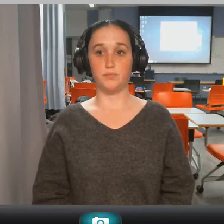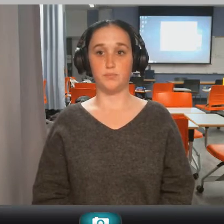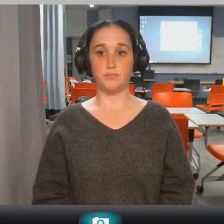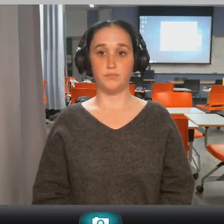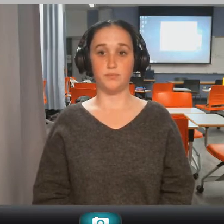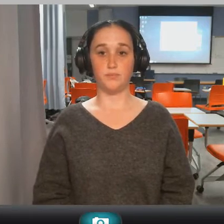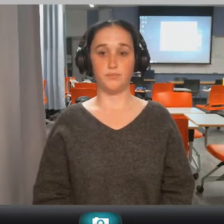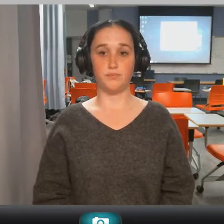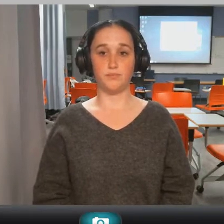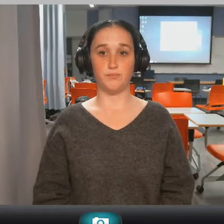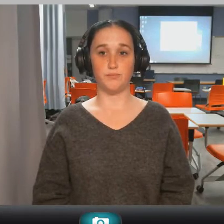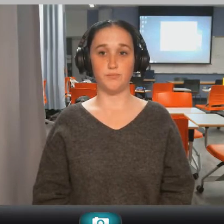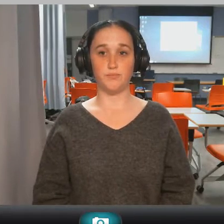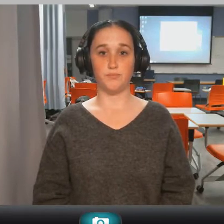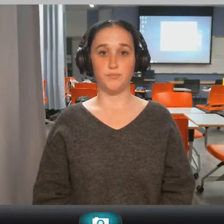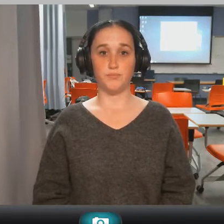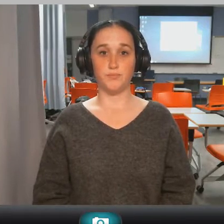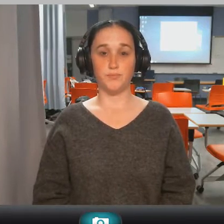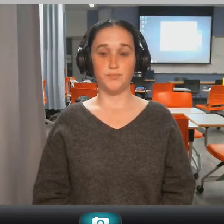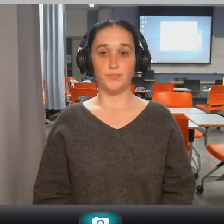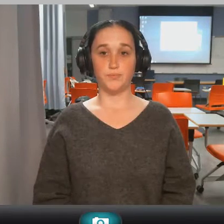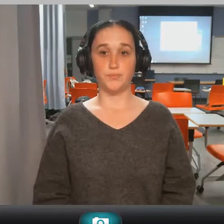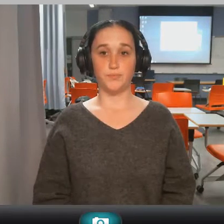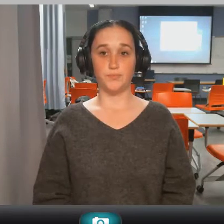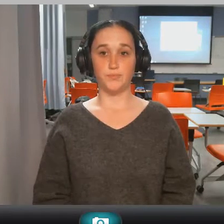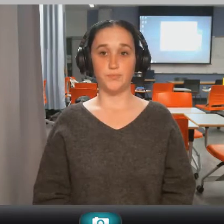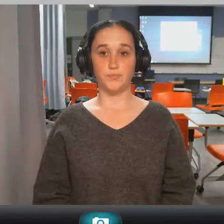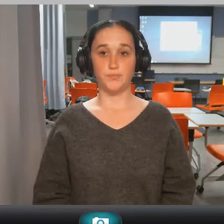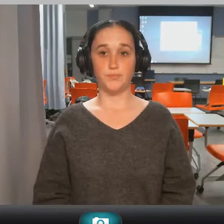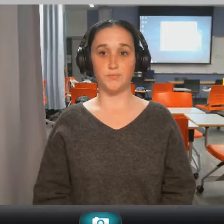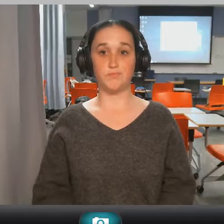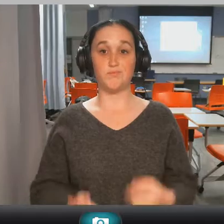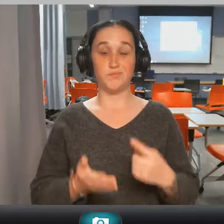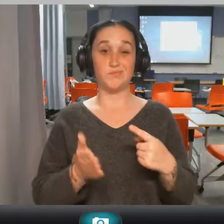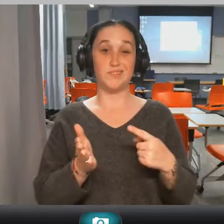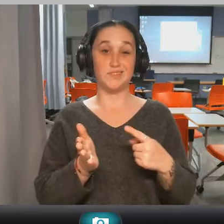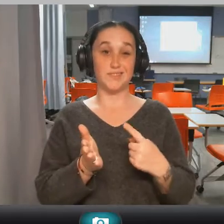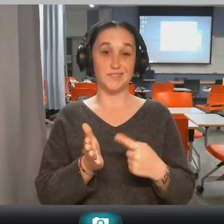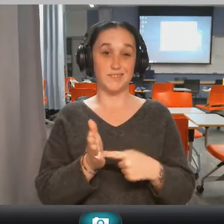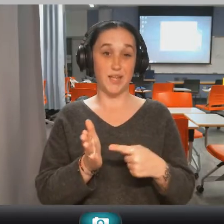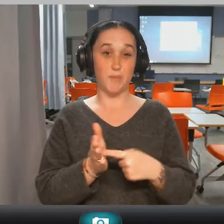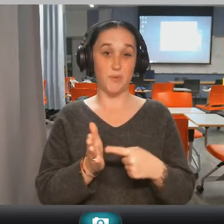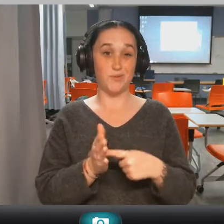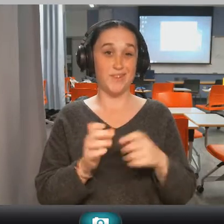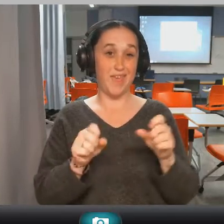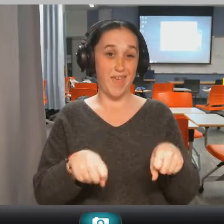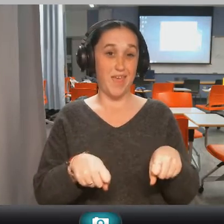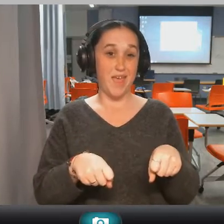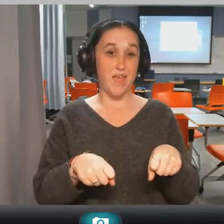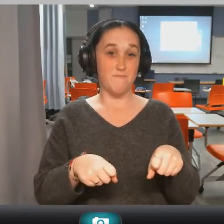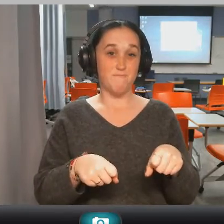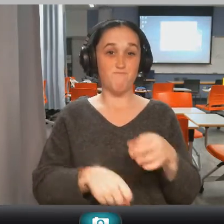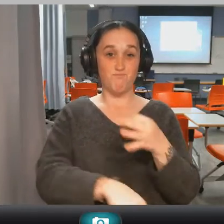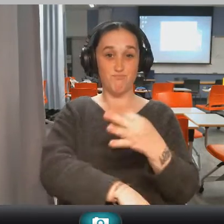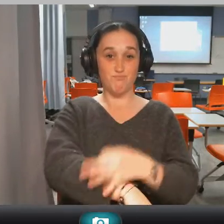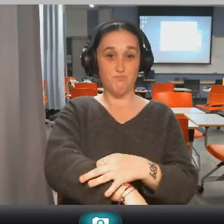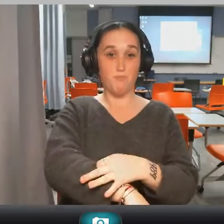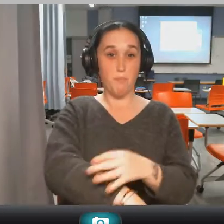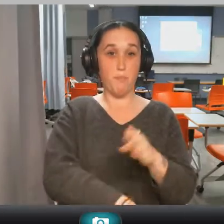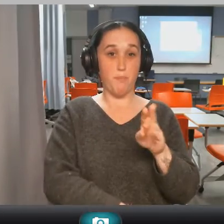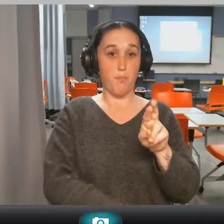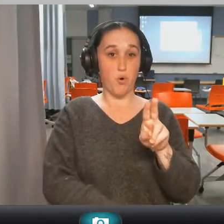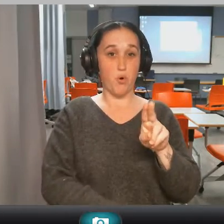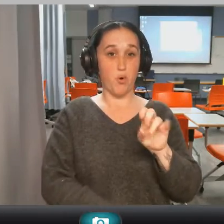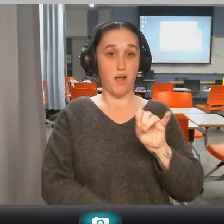usually is because you have done something to break these blood vessels, like usually a fall or hitting